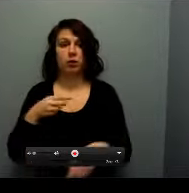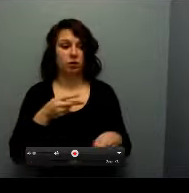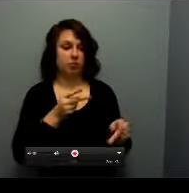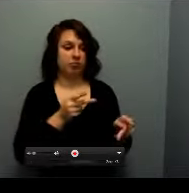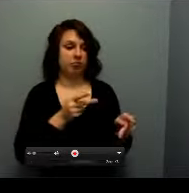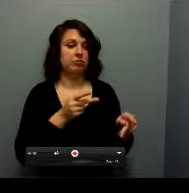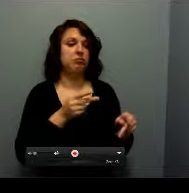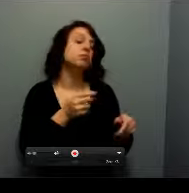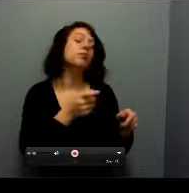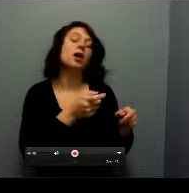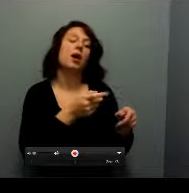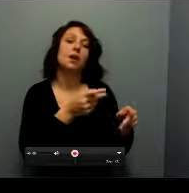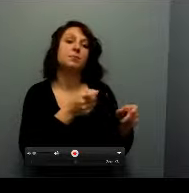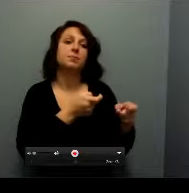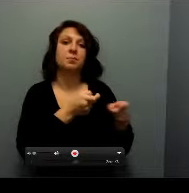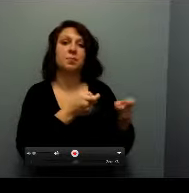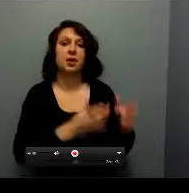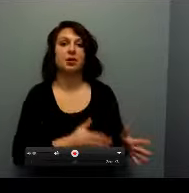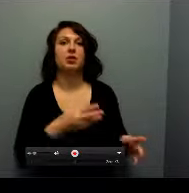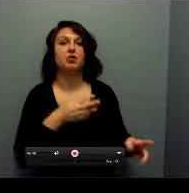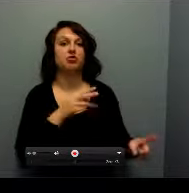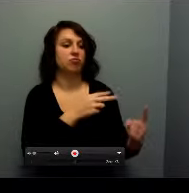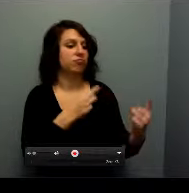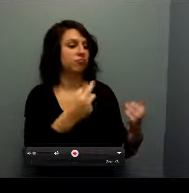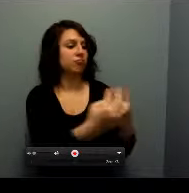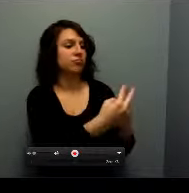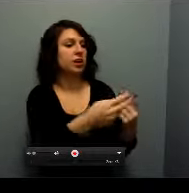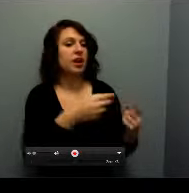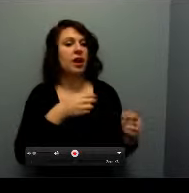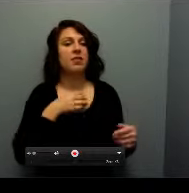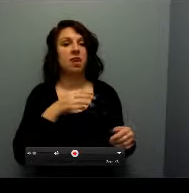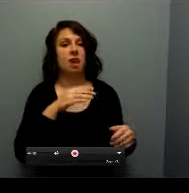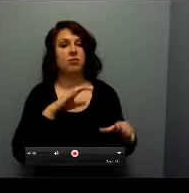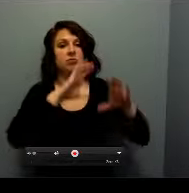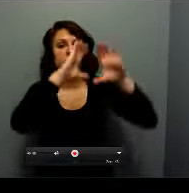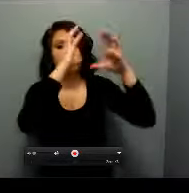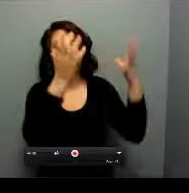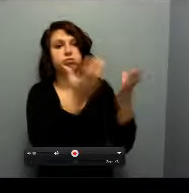view, and then the university as a whole.